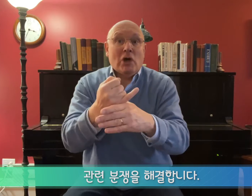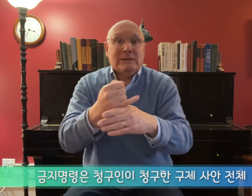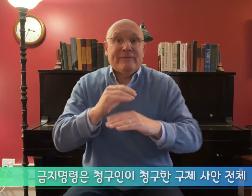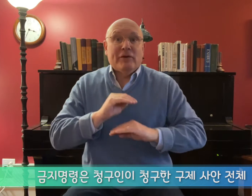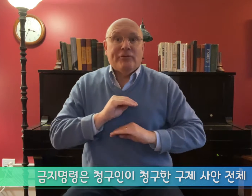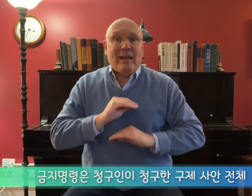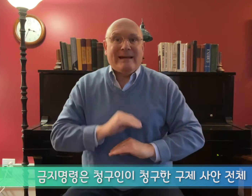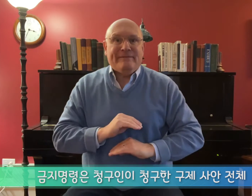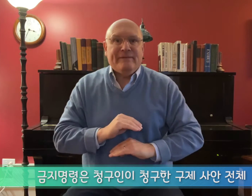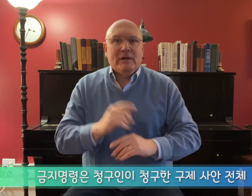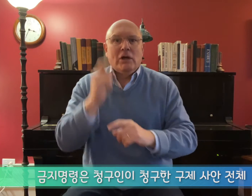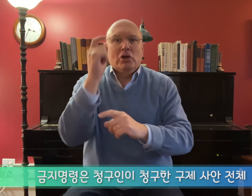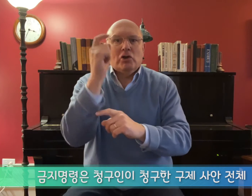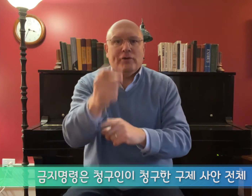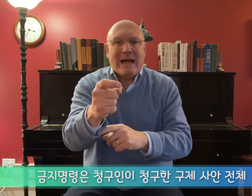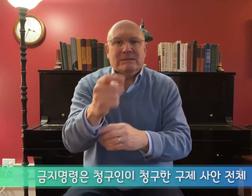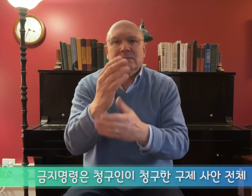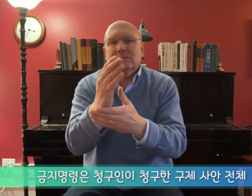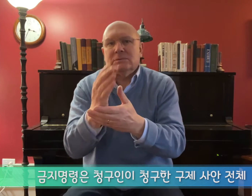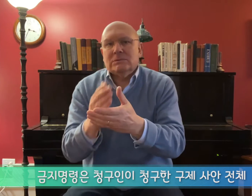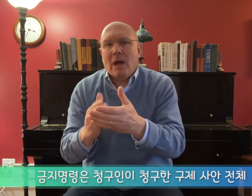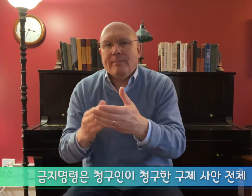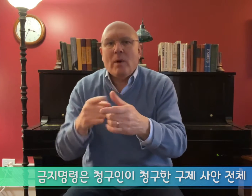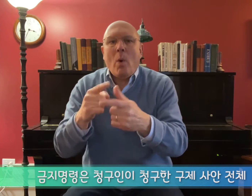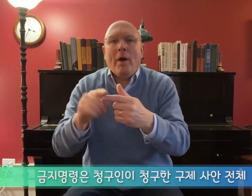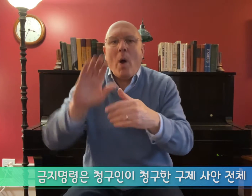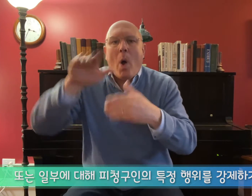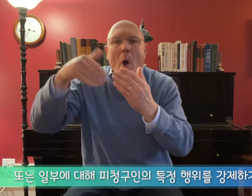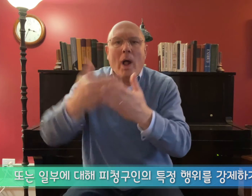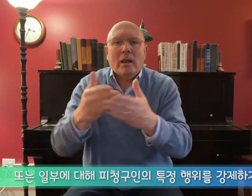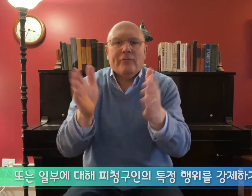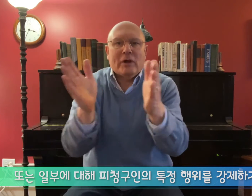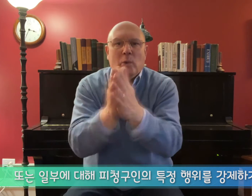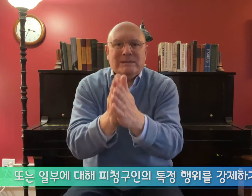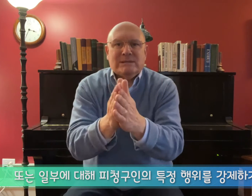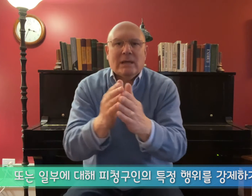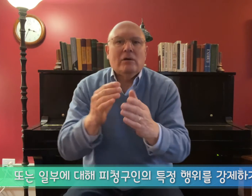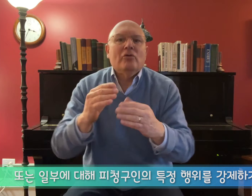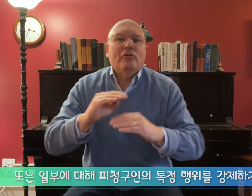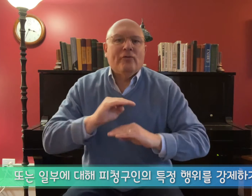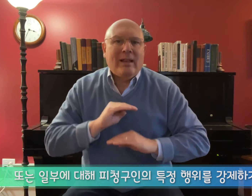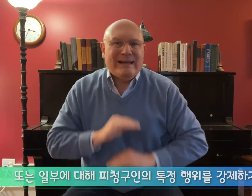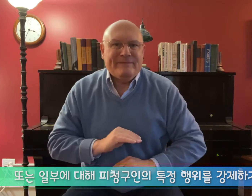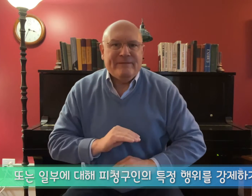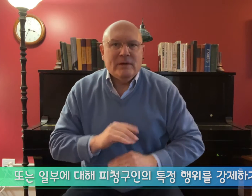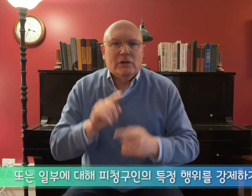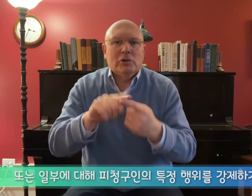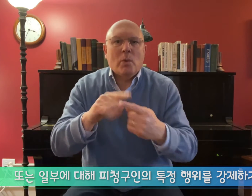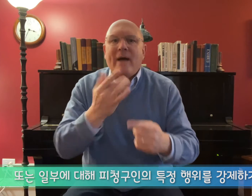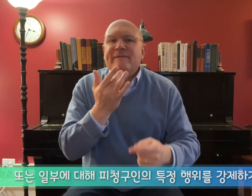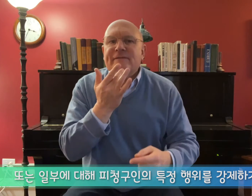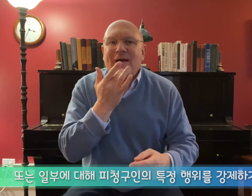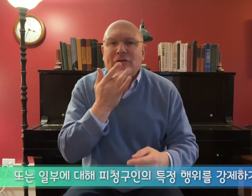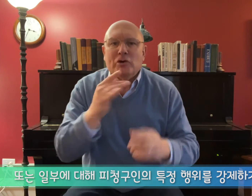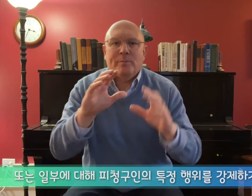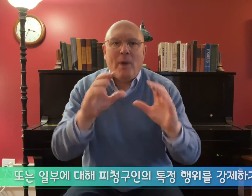An order for injunctive relief grants some or all requested relief to a favored party